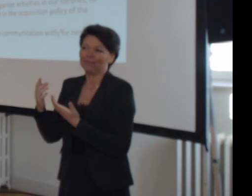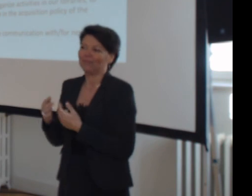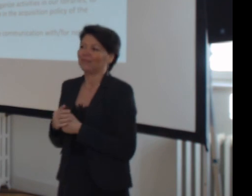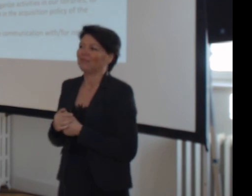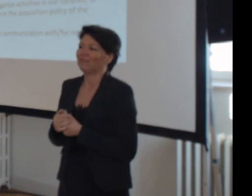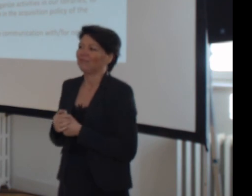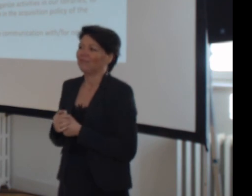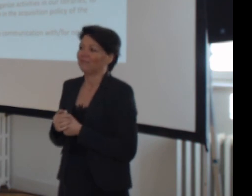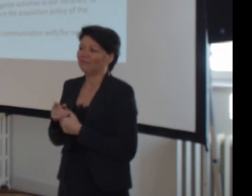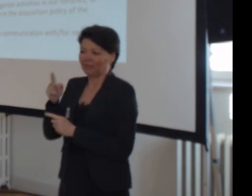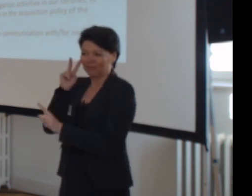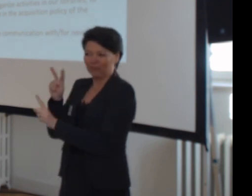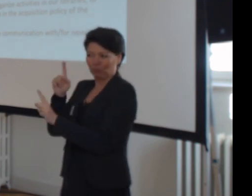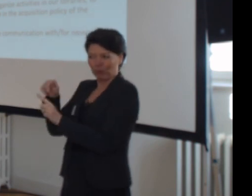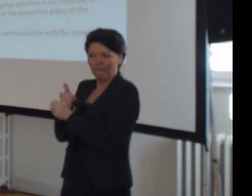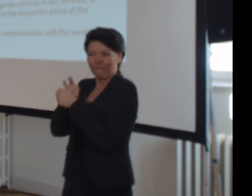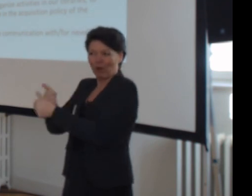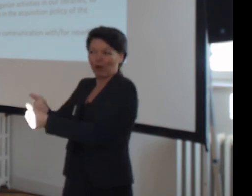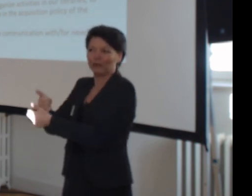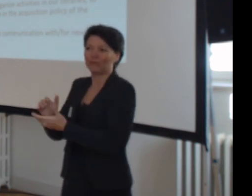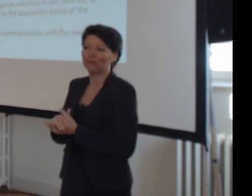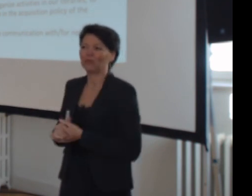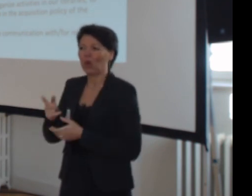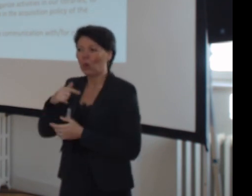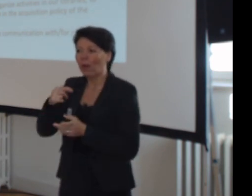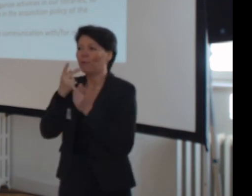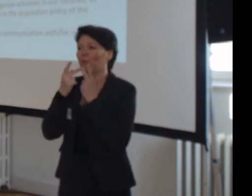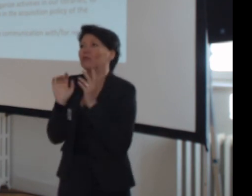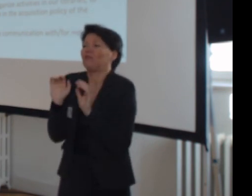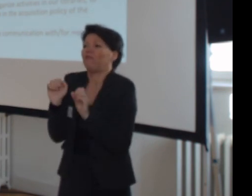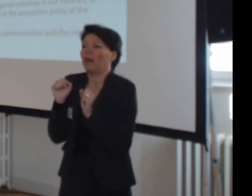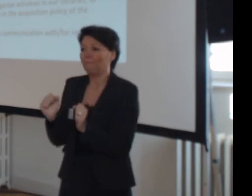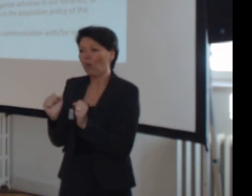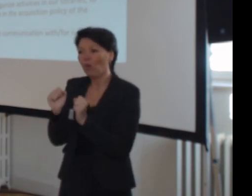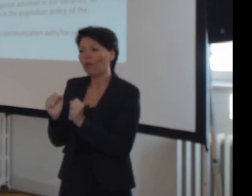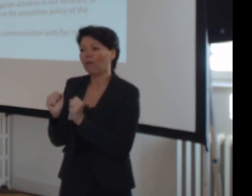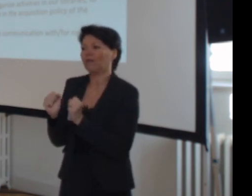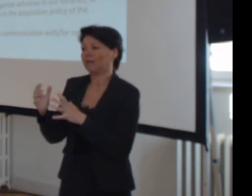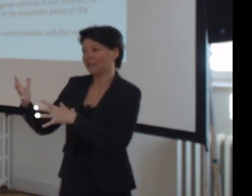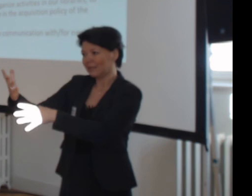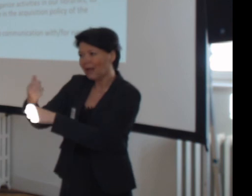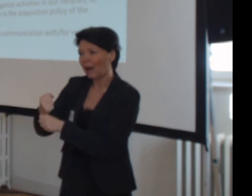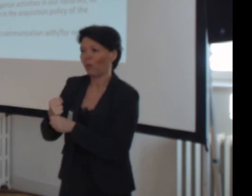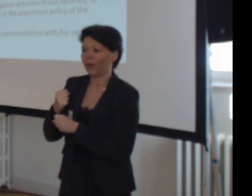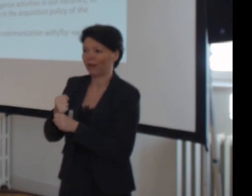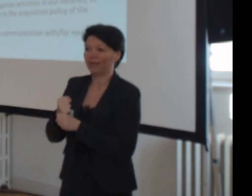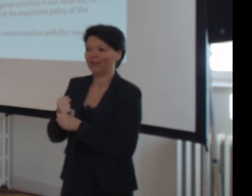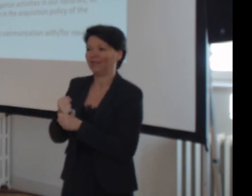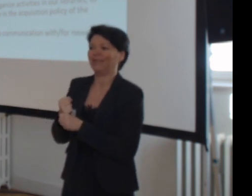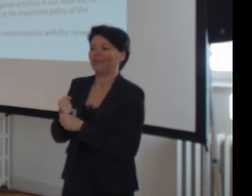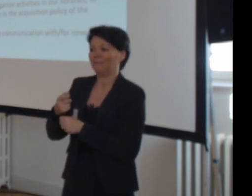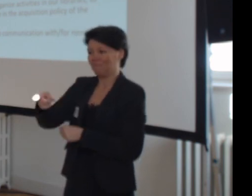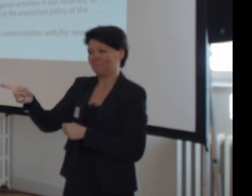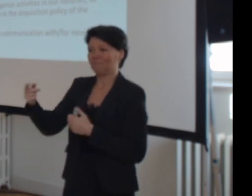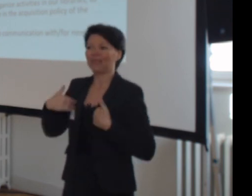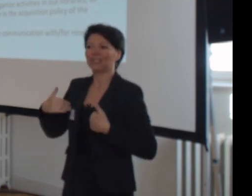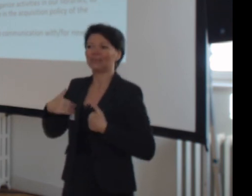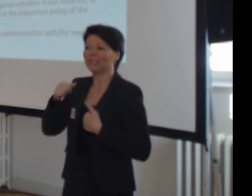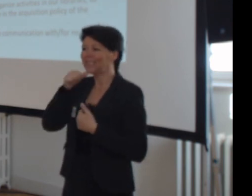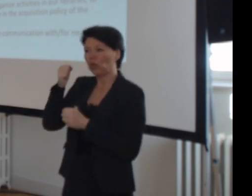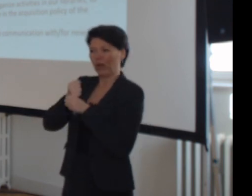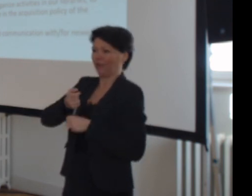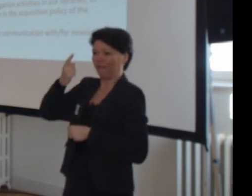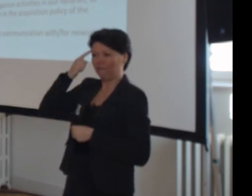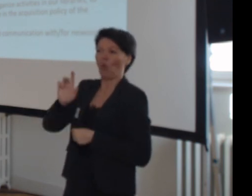perspective we need to follow. We try to work as much with people rather than for people.